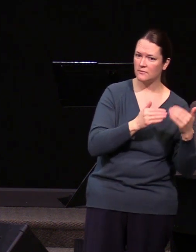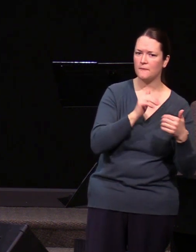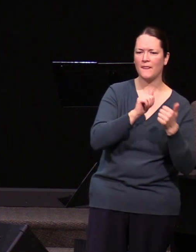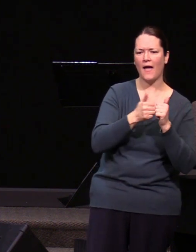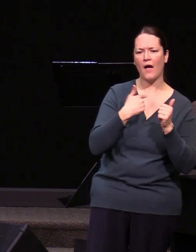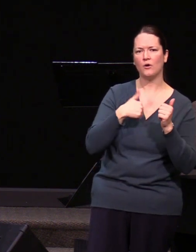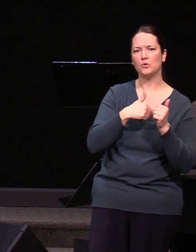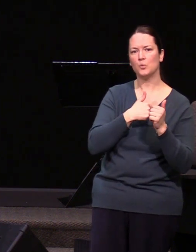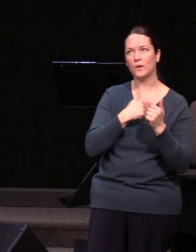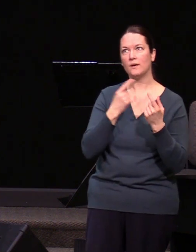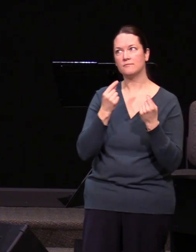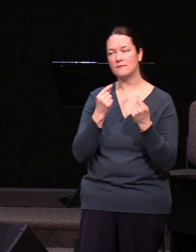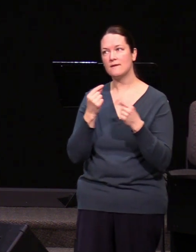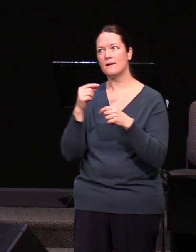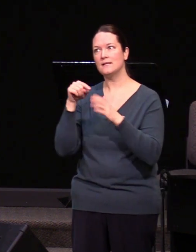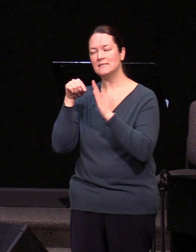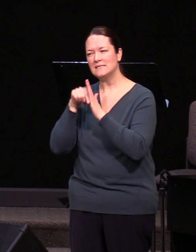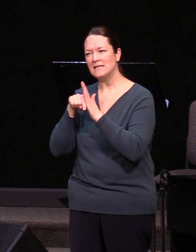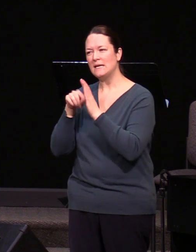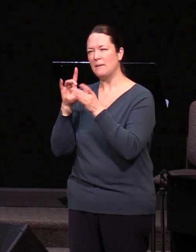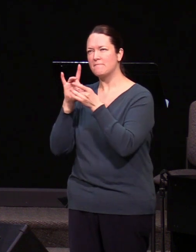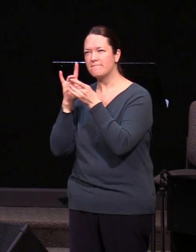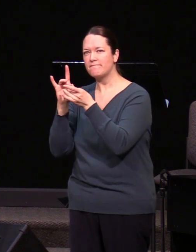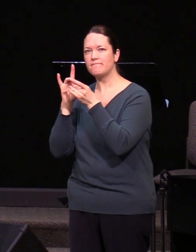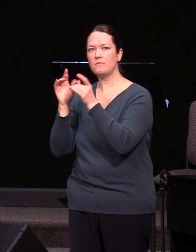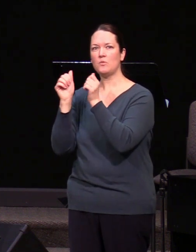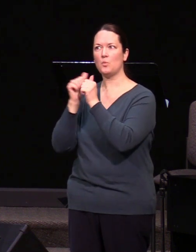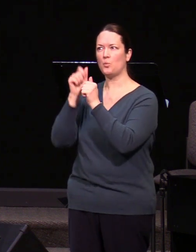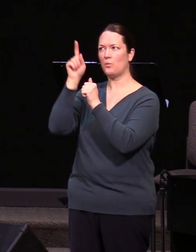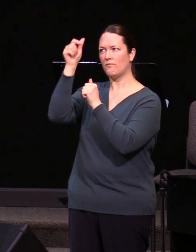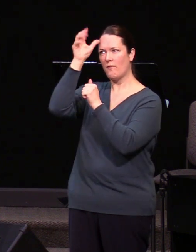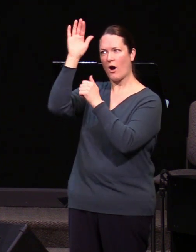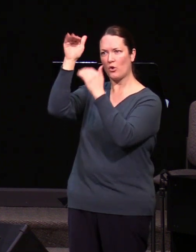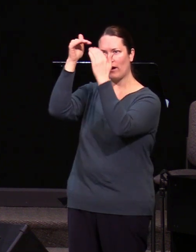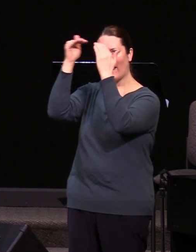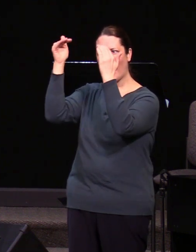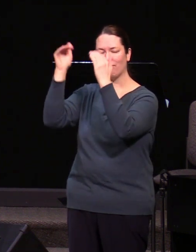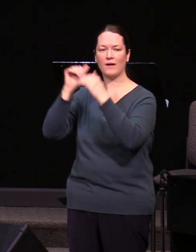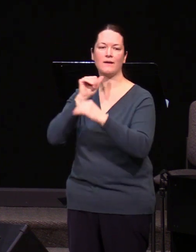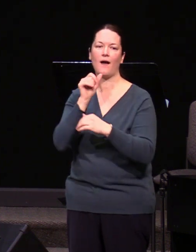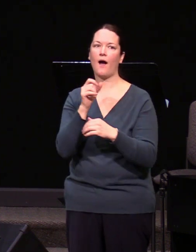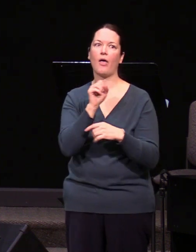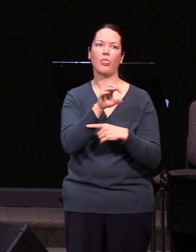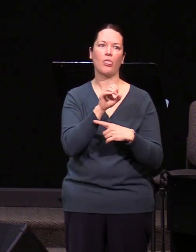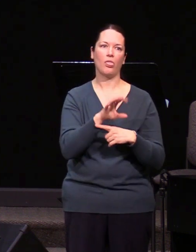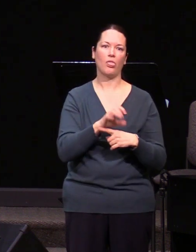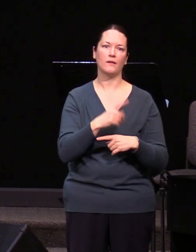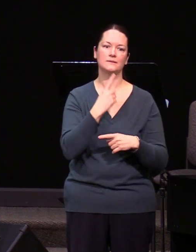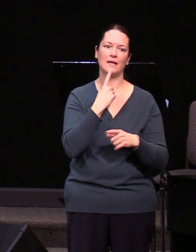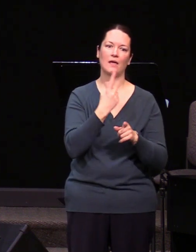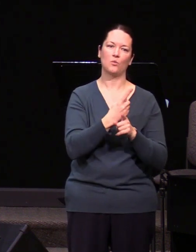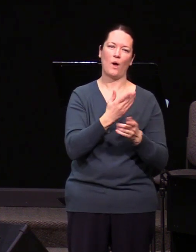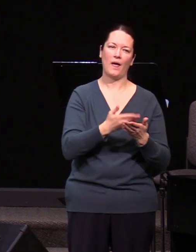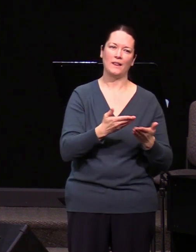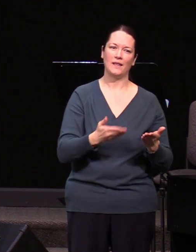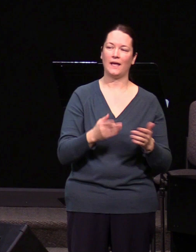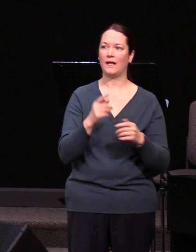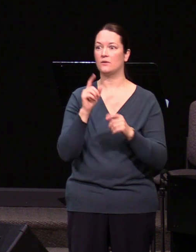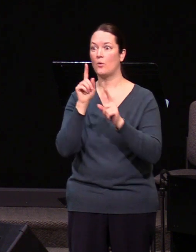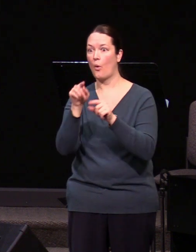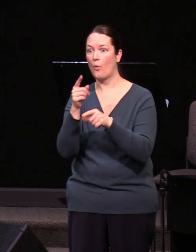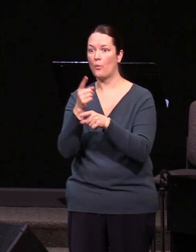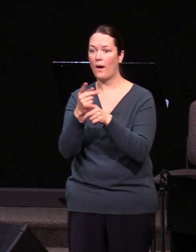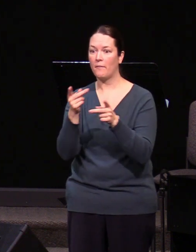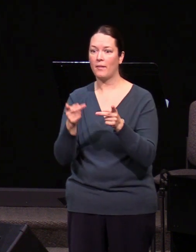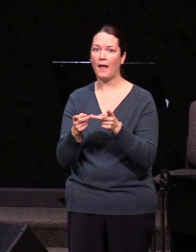steps to deepen our individual relationships with our Father in heaven? Not just saying the right things or going to the right